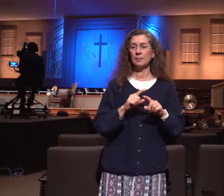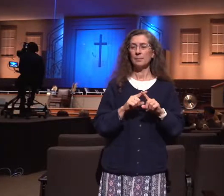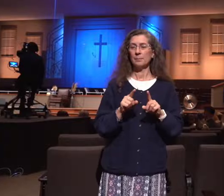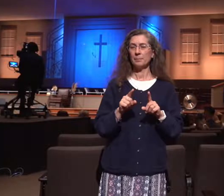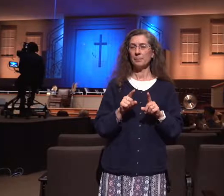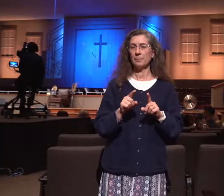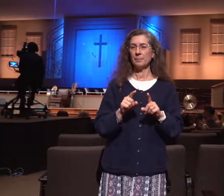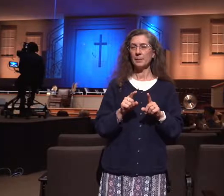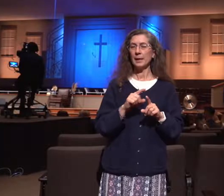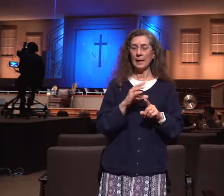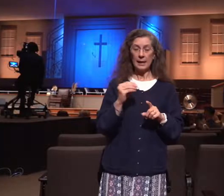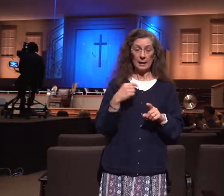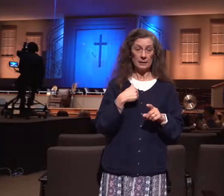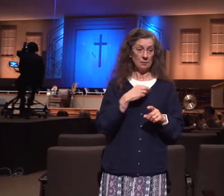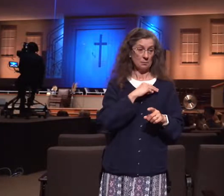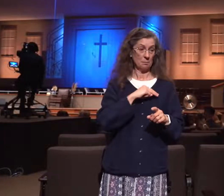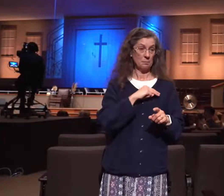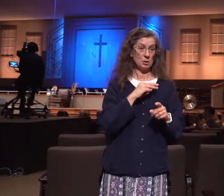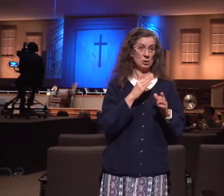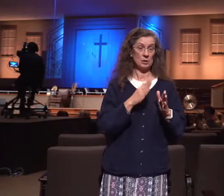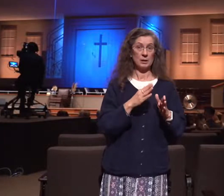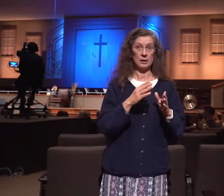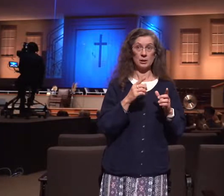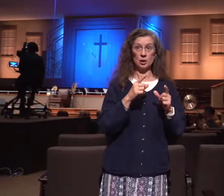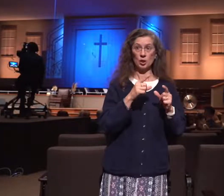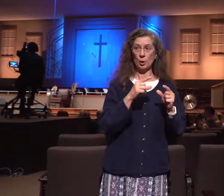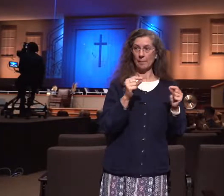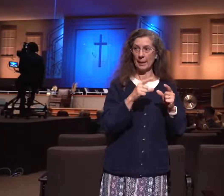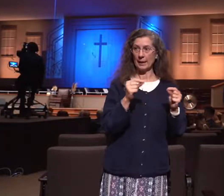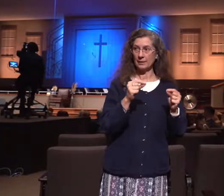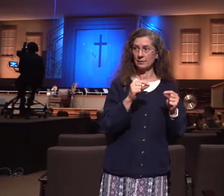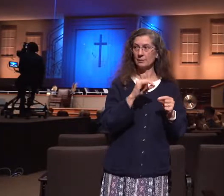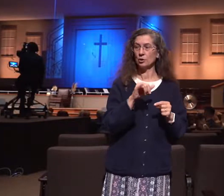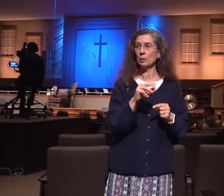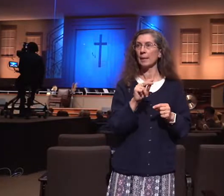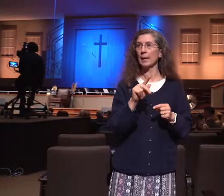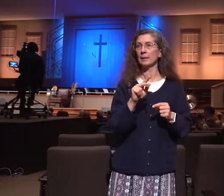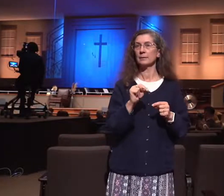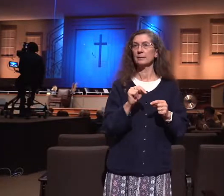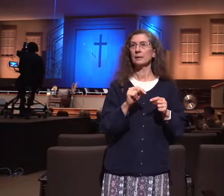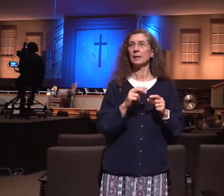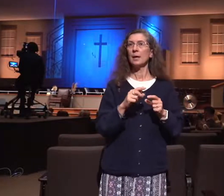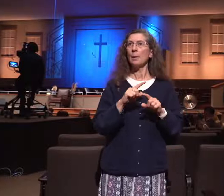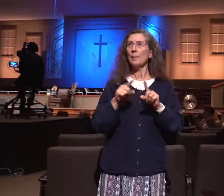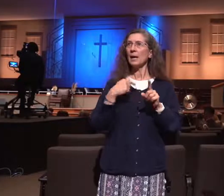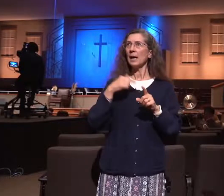I'd been a missionary in Japan. I'd never heard the term faith, promise, giving in 1968.